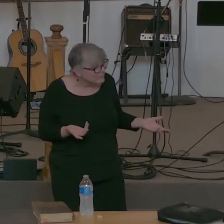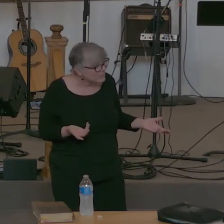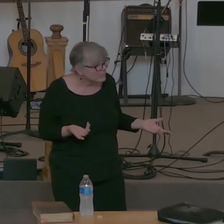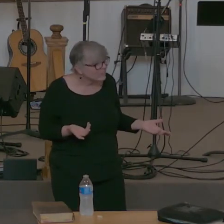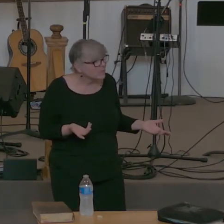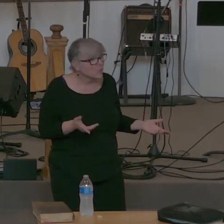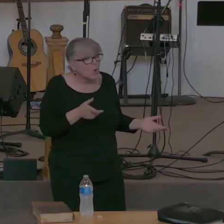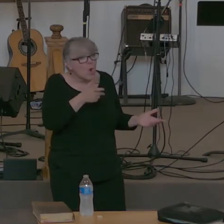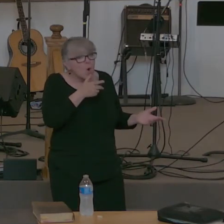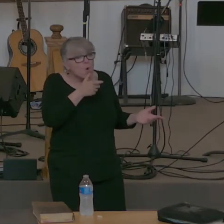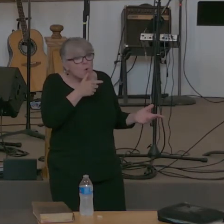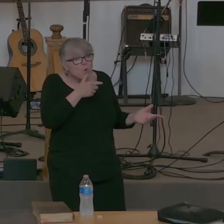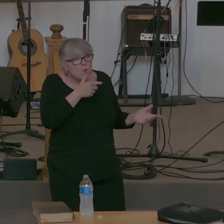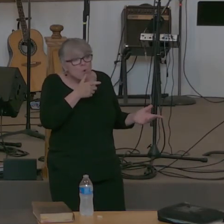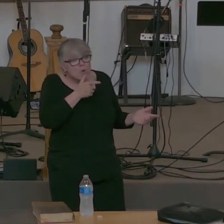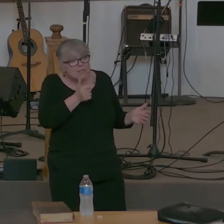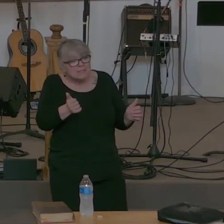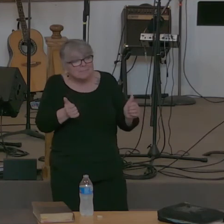who's behind you?